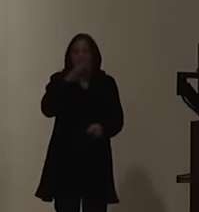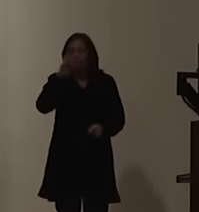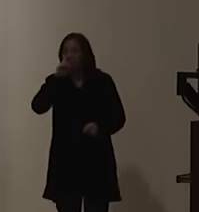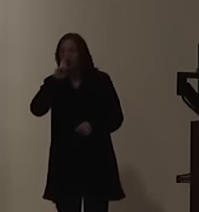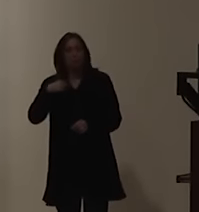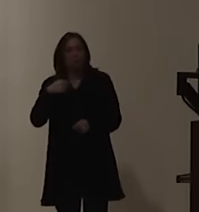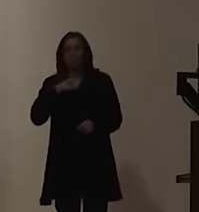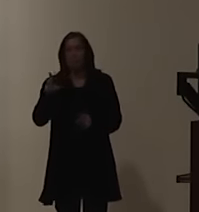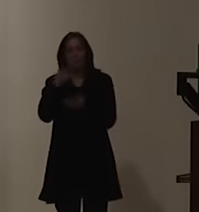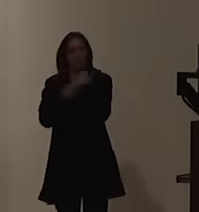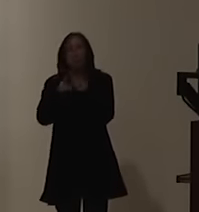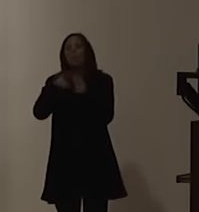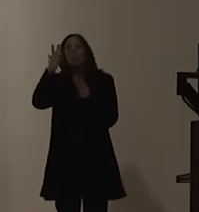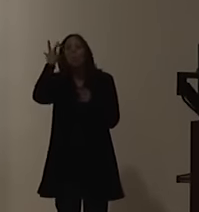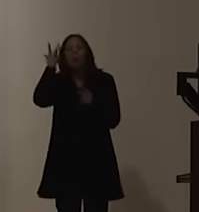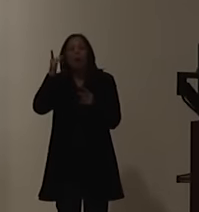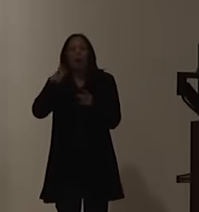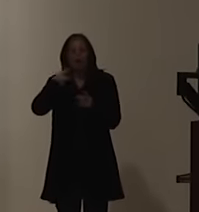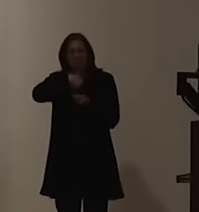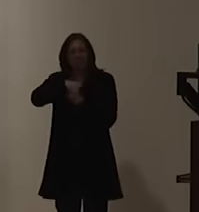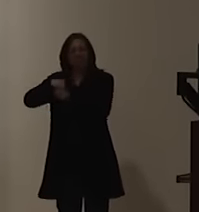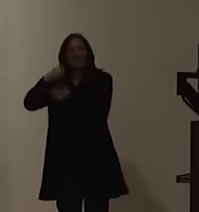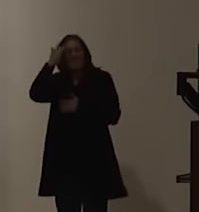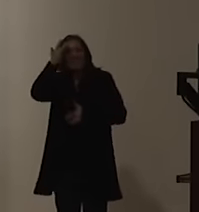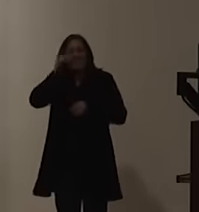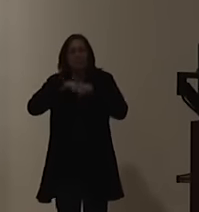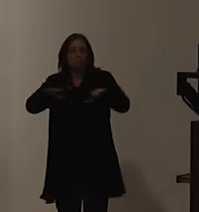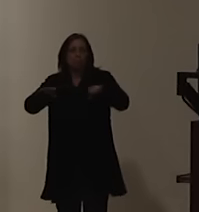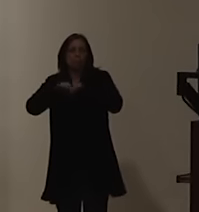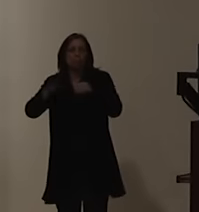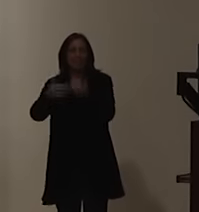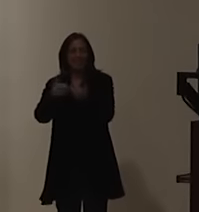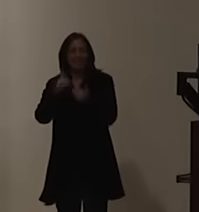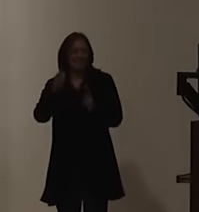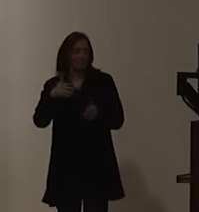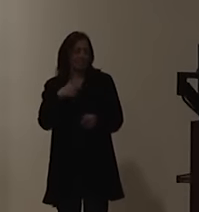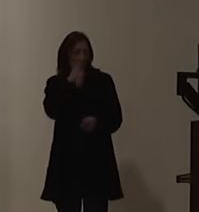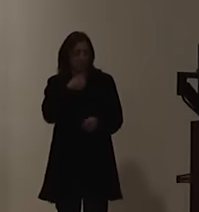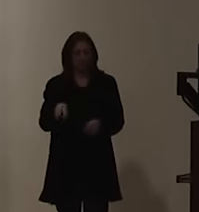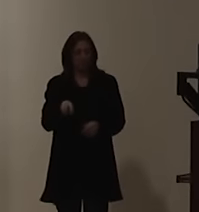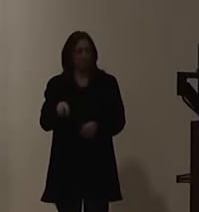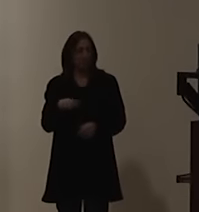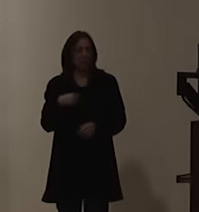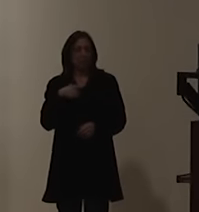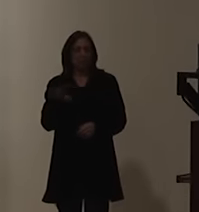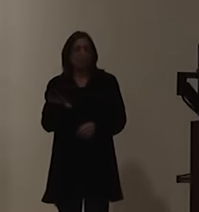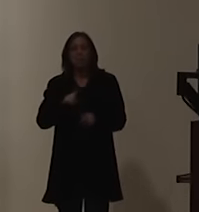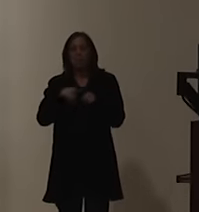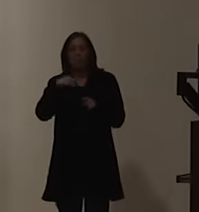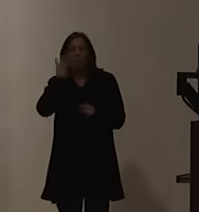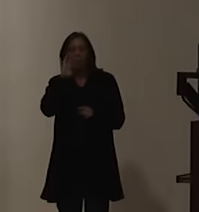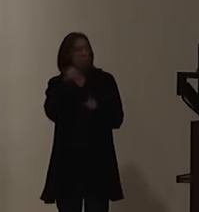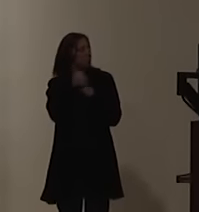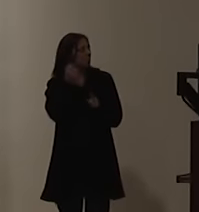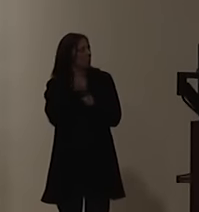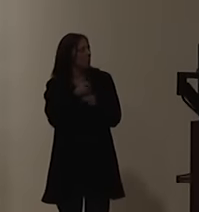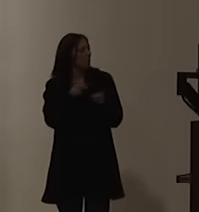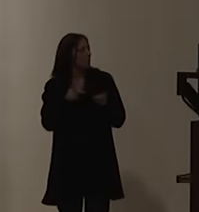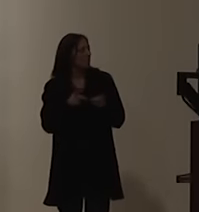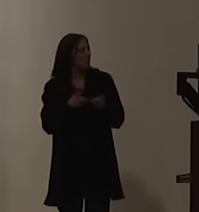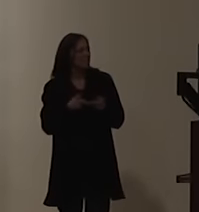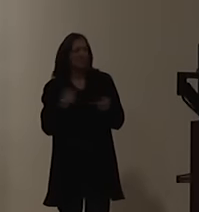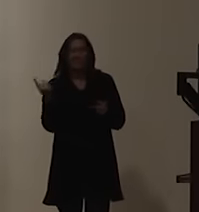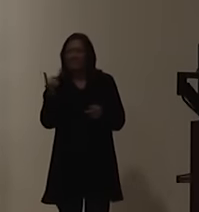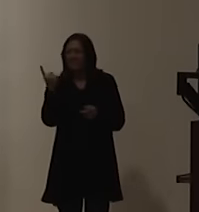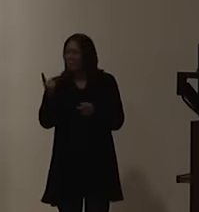many diseases, and I'll name them as I'm just trying to find out how to. Don't worry, I'll get it. Could some